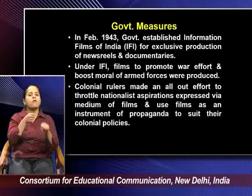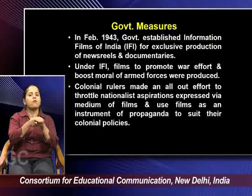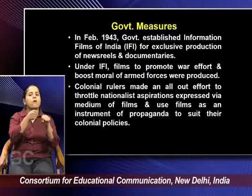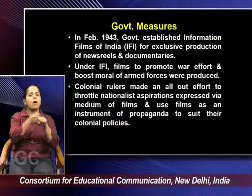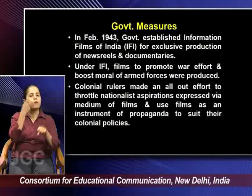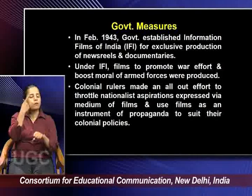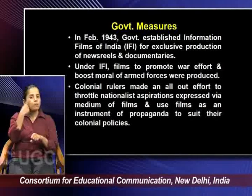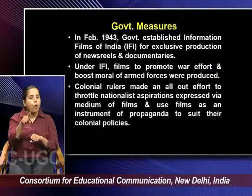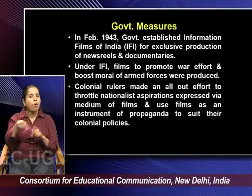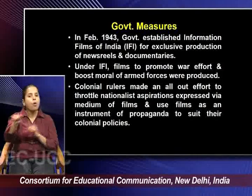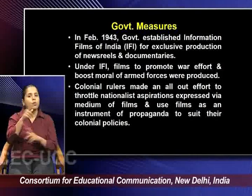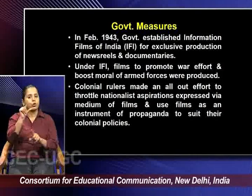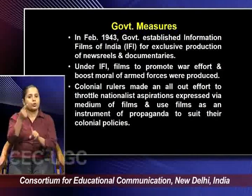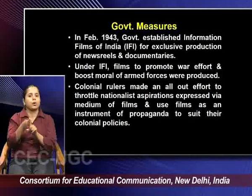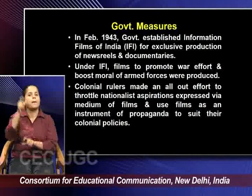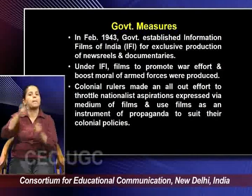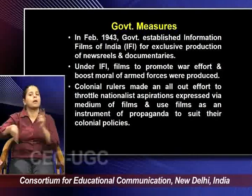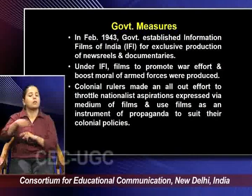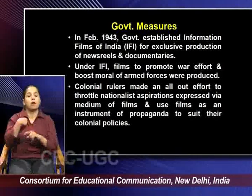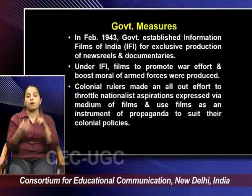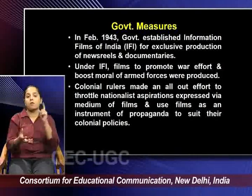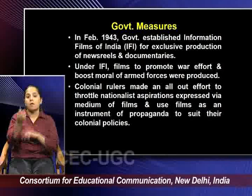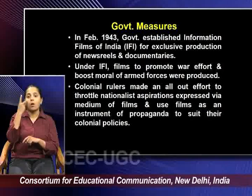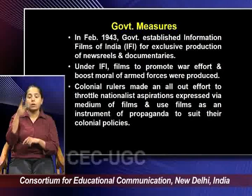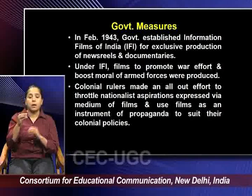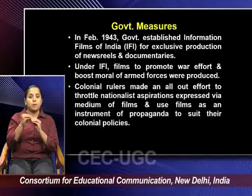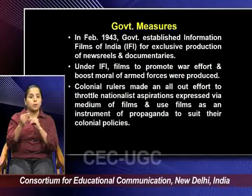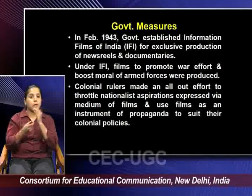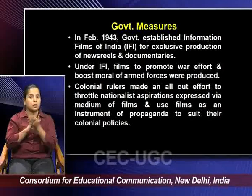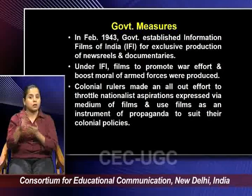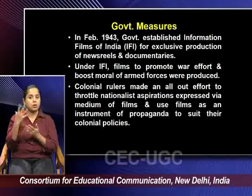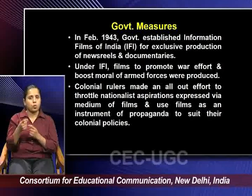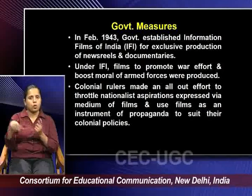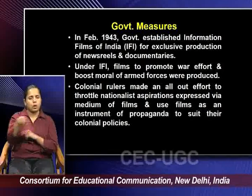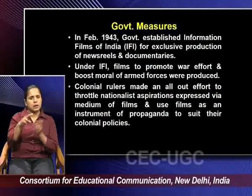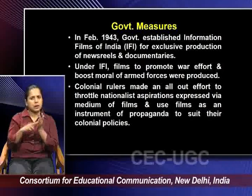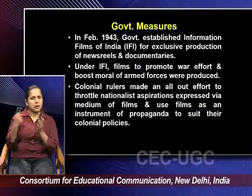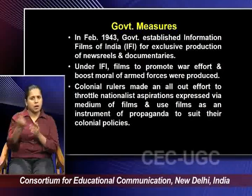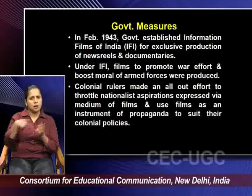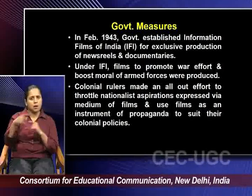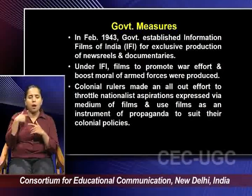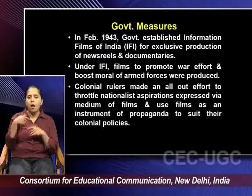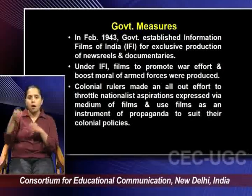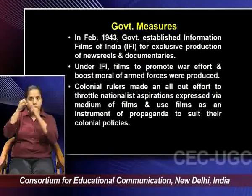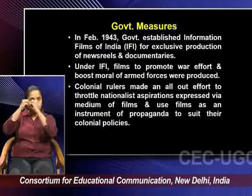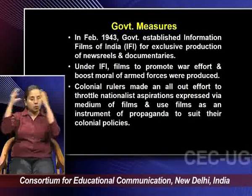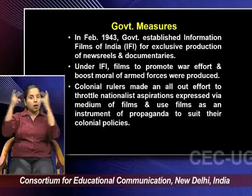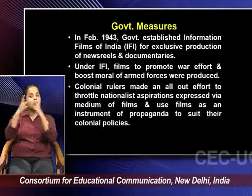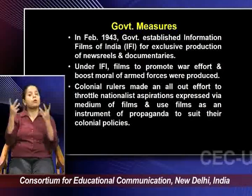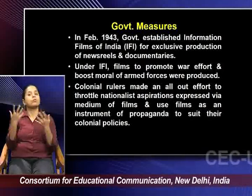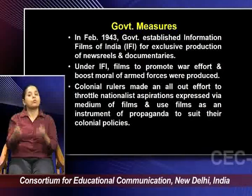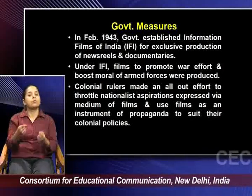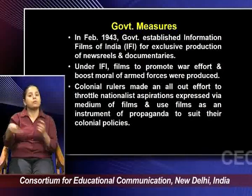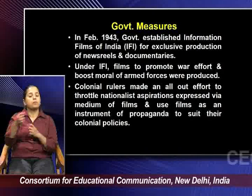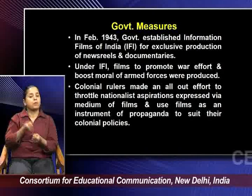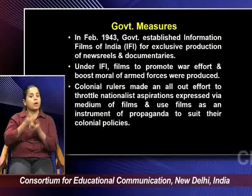for the British. And we find that British, they wanted to throttle the nationalist aspirations which were being